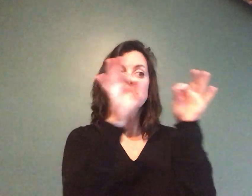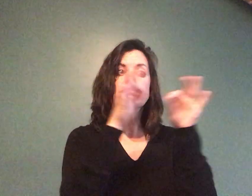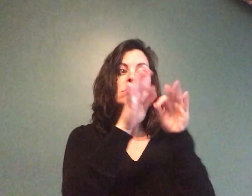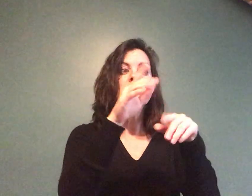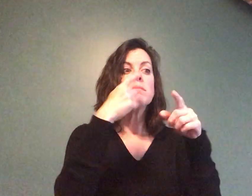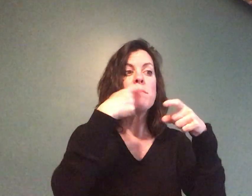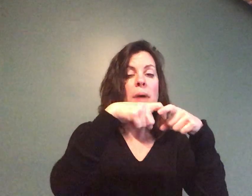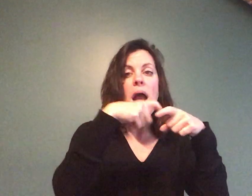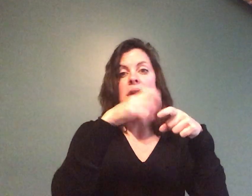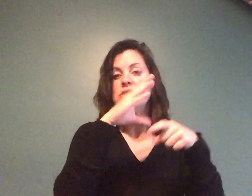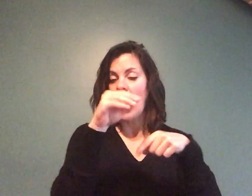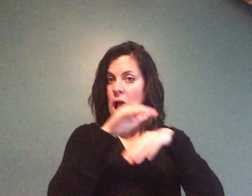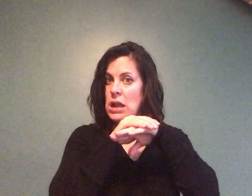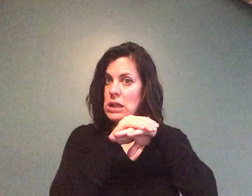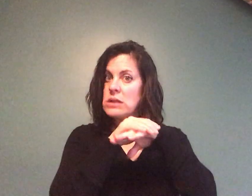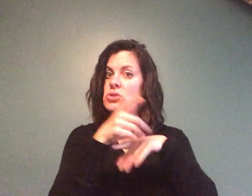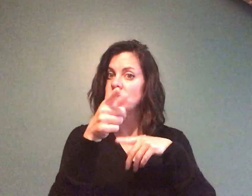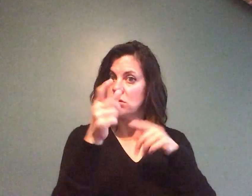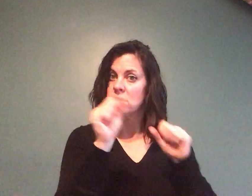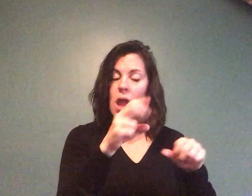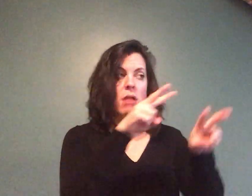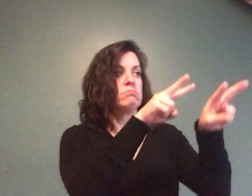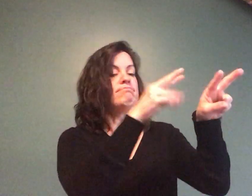All right? Look at this one. Unsafe. Do not use.